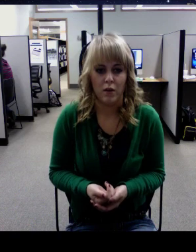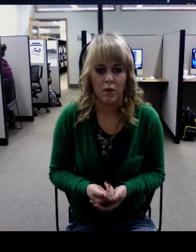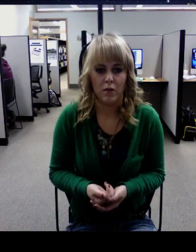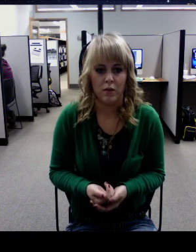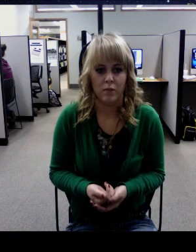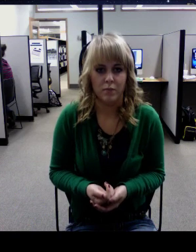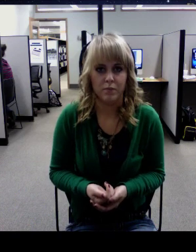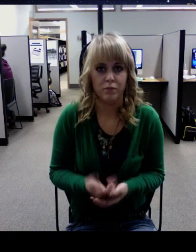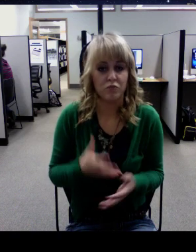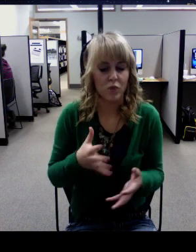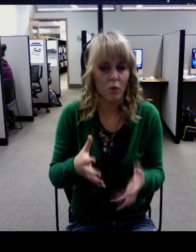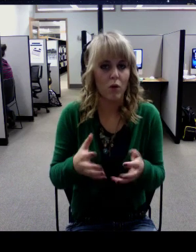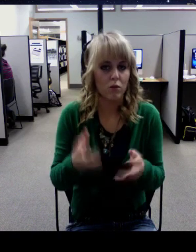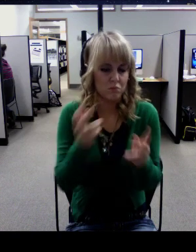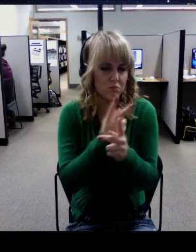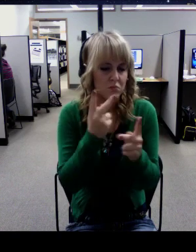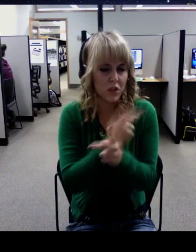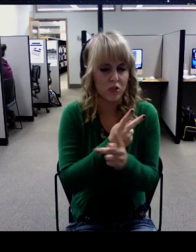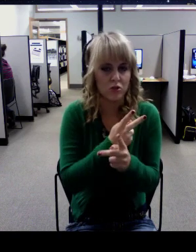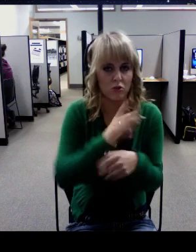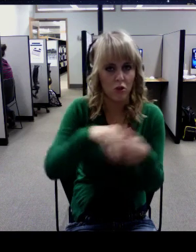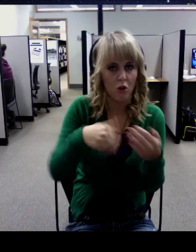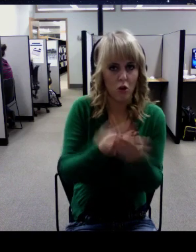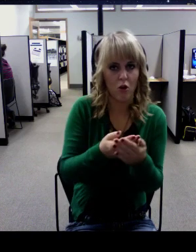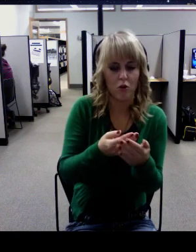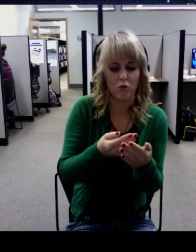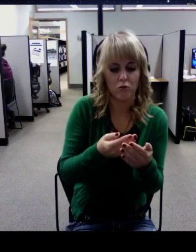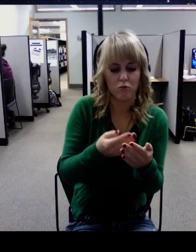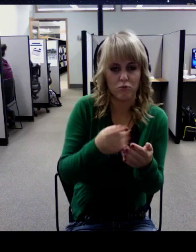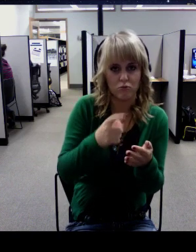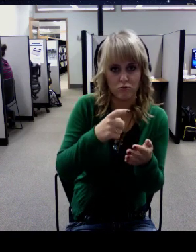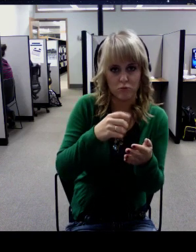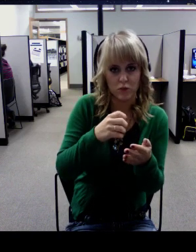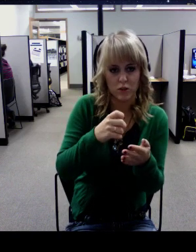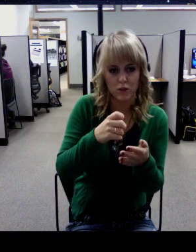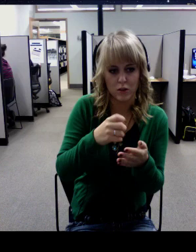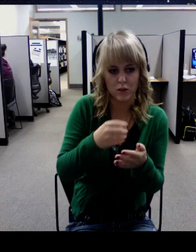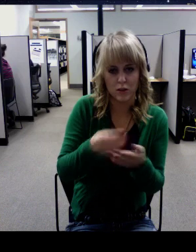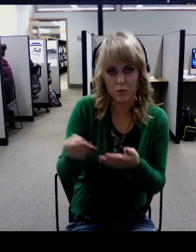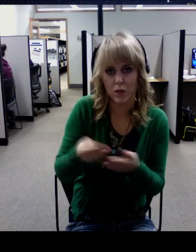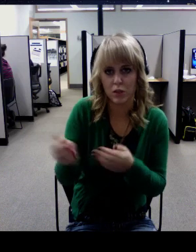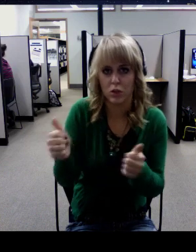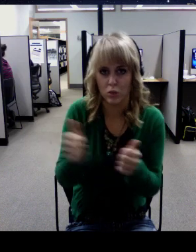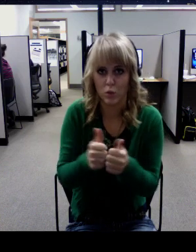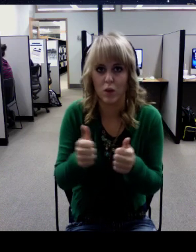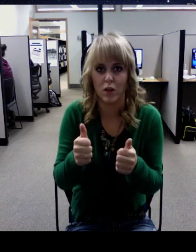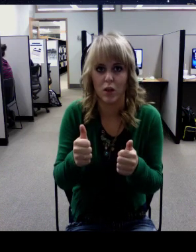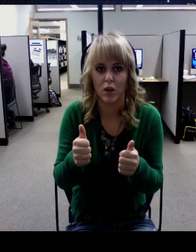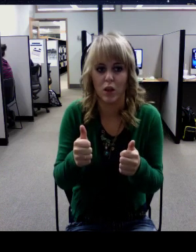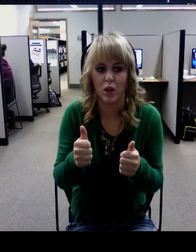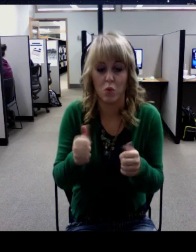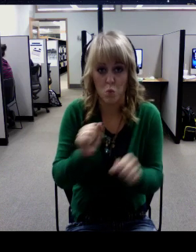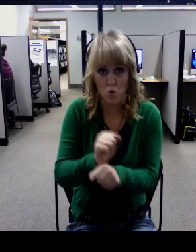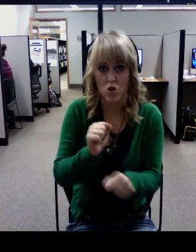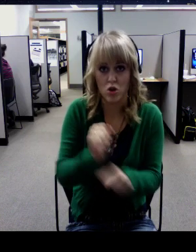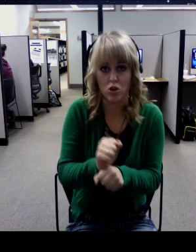So you want to make sure that you get any expenses that are associated with your income and reduce the income by those